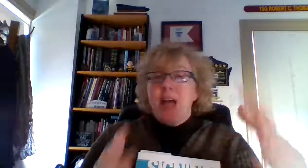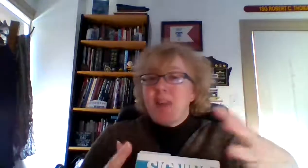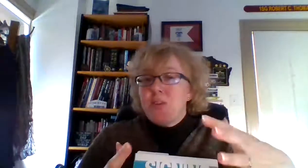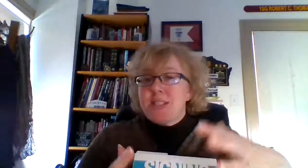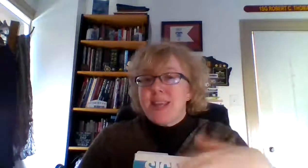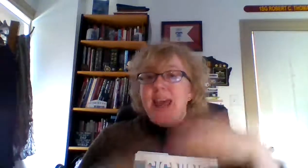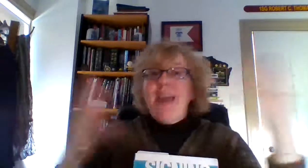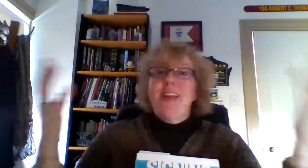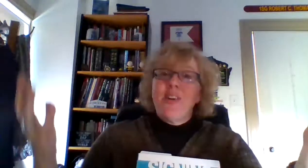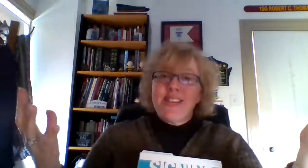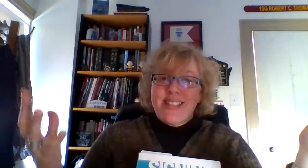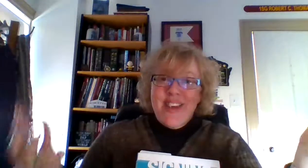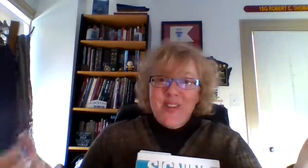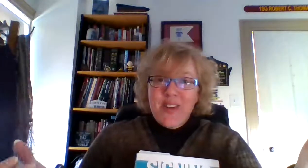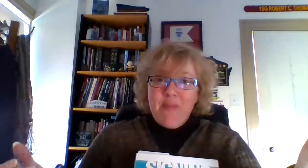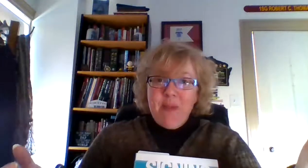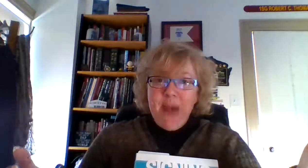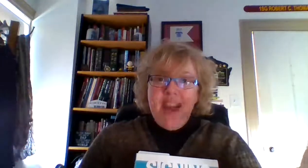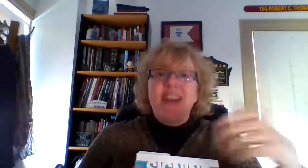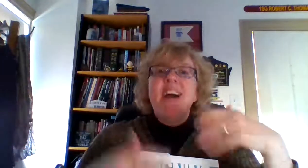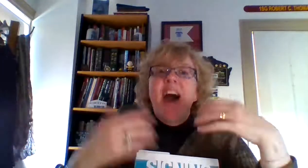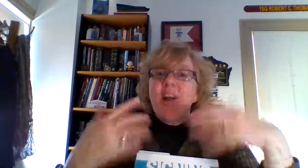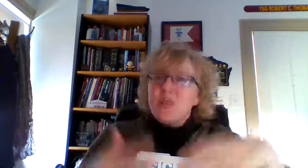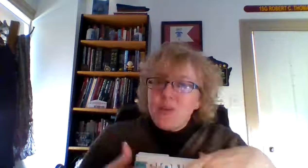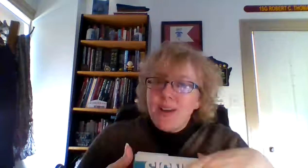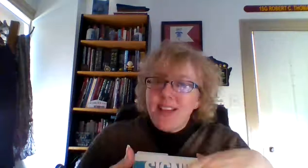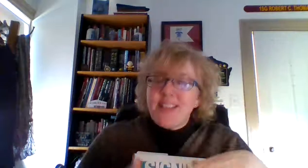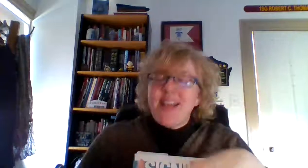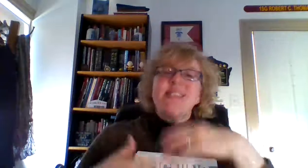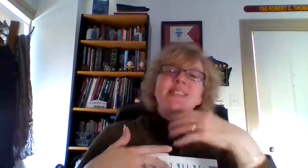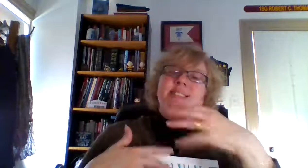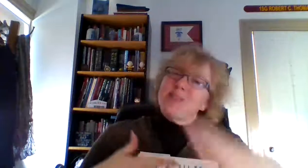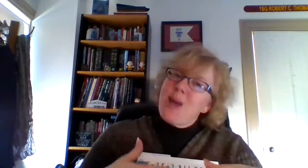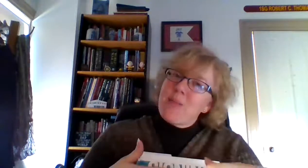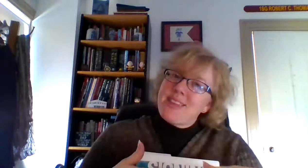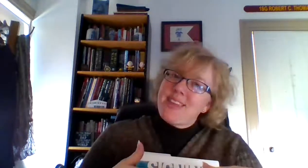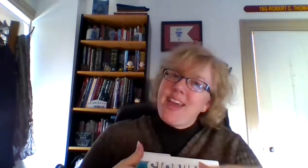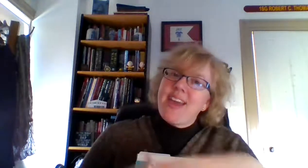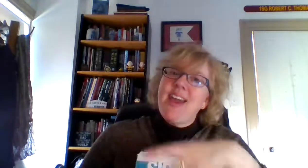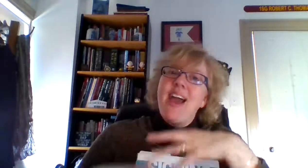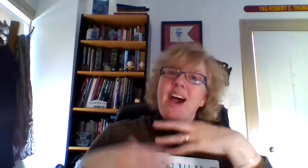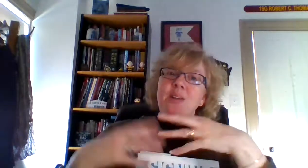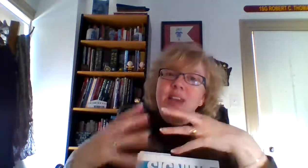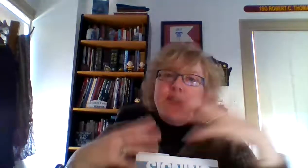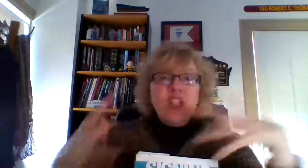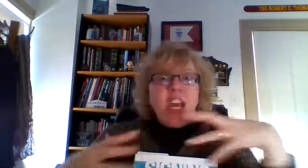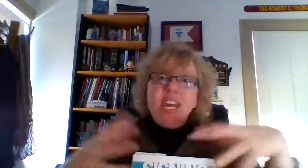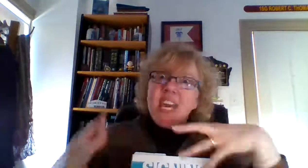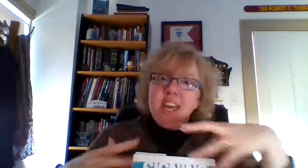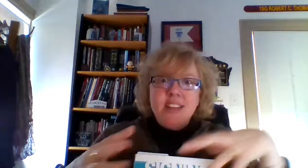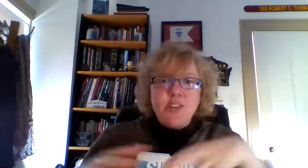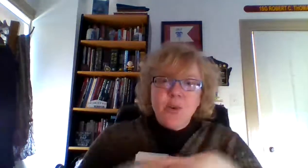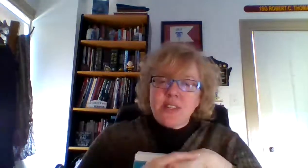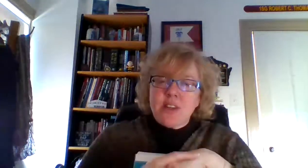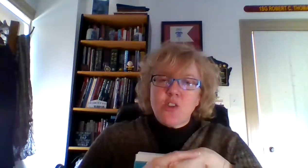of you that said, hey, this isn't really my bag. I don't do online classes. This is not my thing. I don't like to be checking in and doing discussion